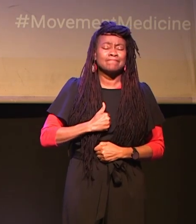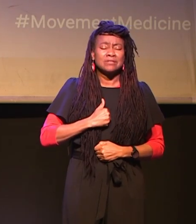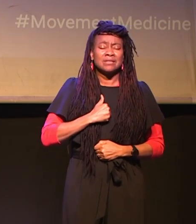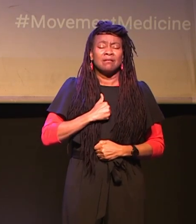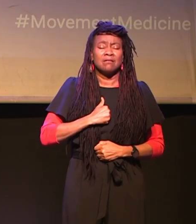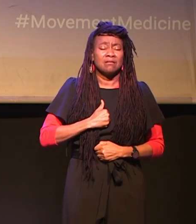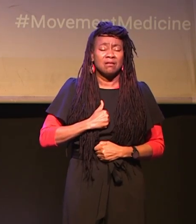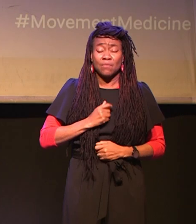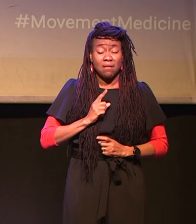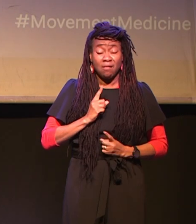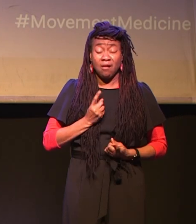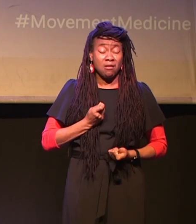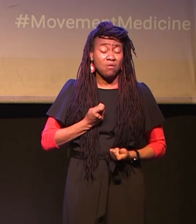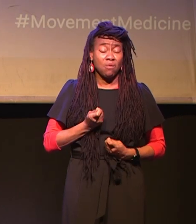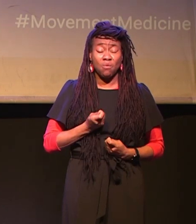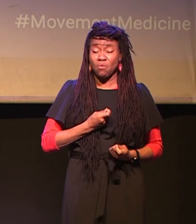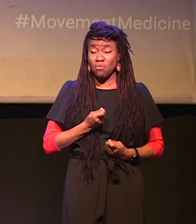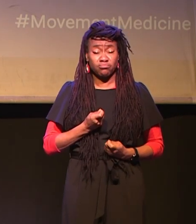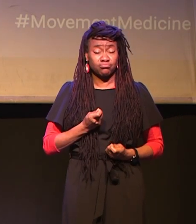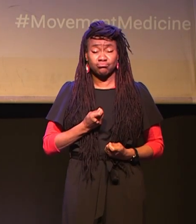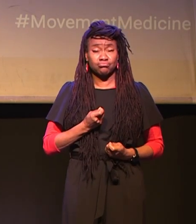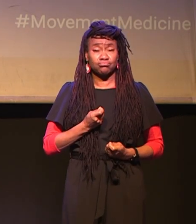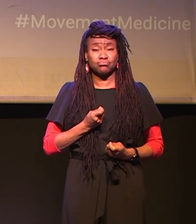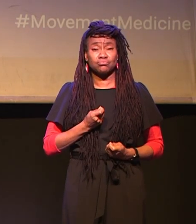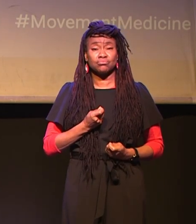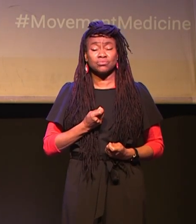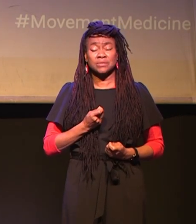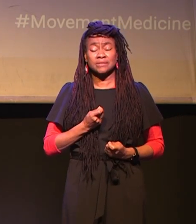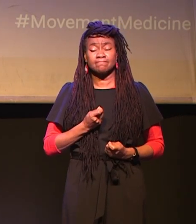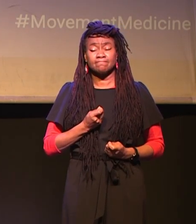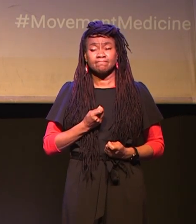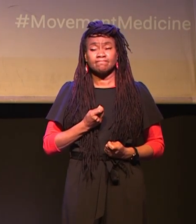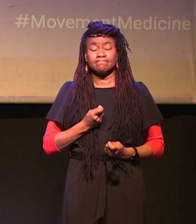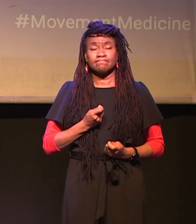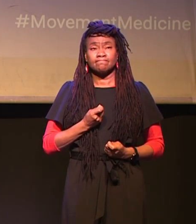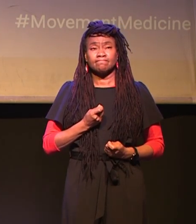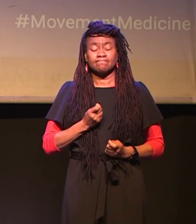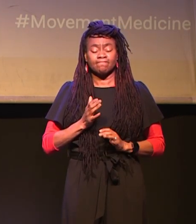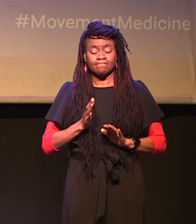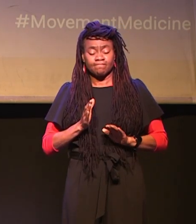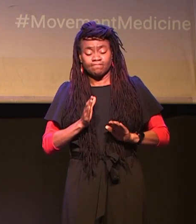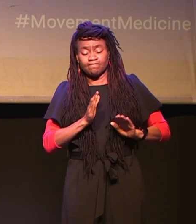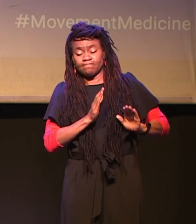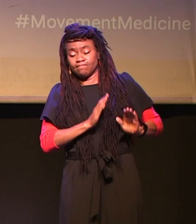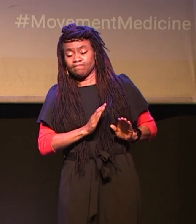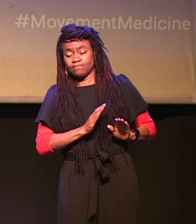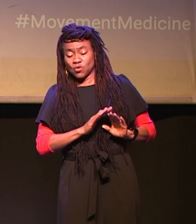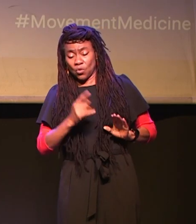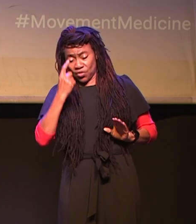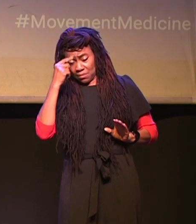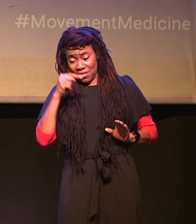bear. We're going to not think about how we do that, but we're going to enter the